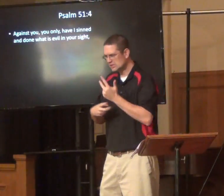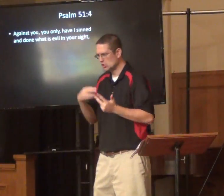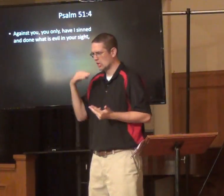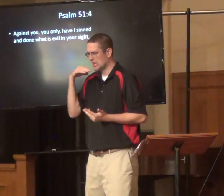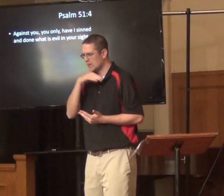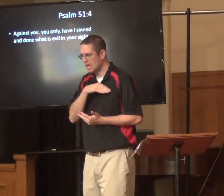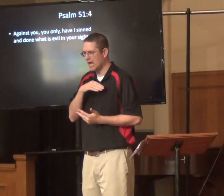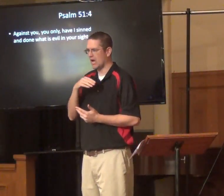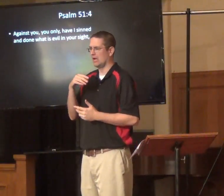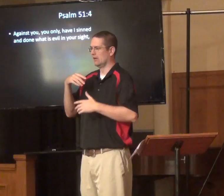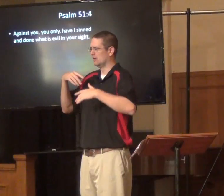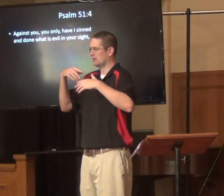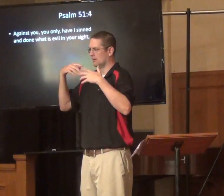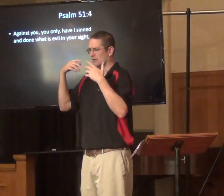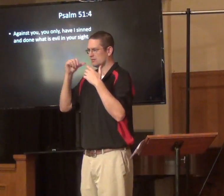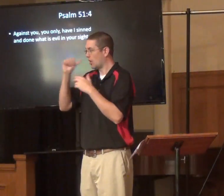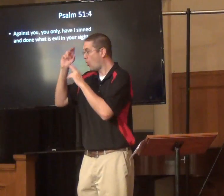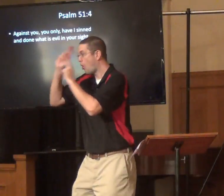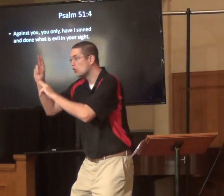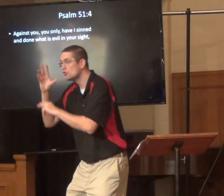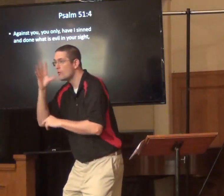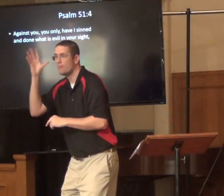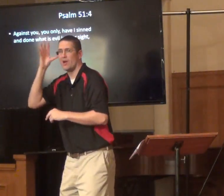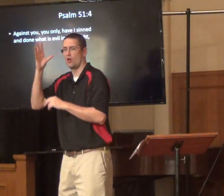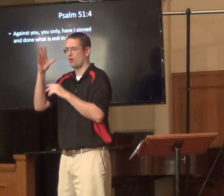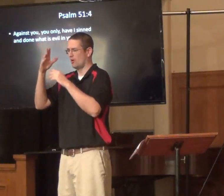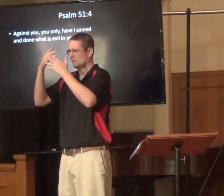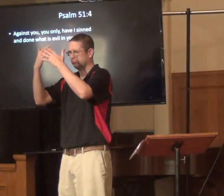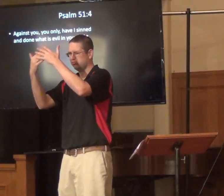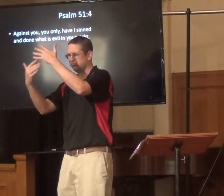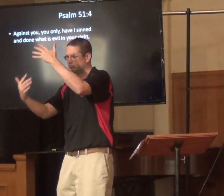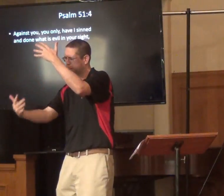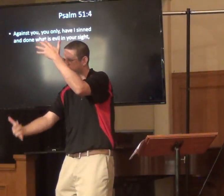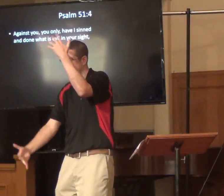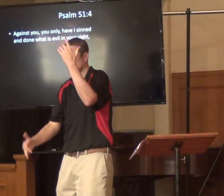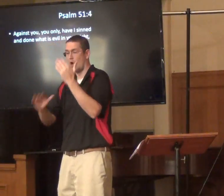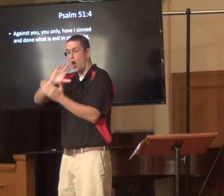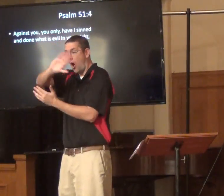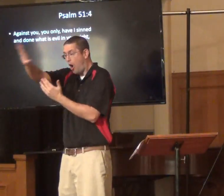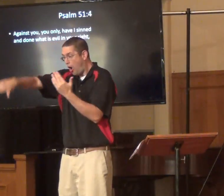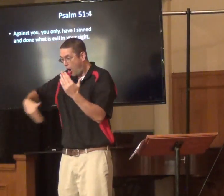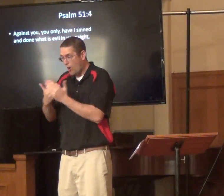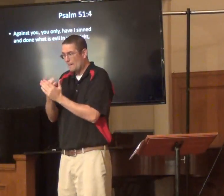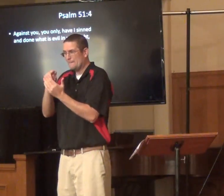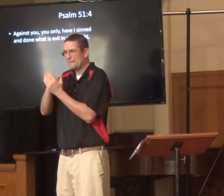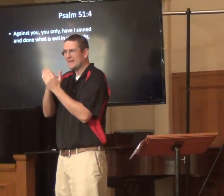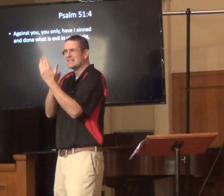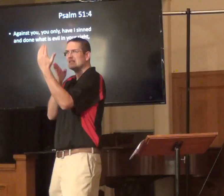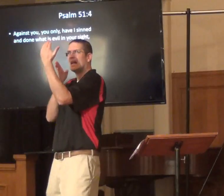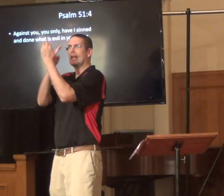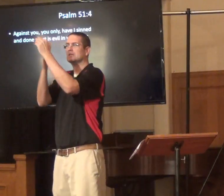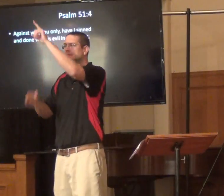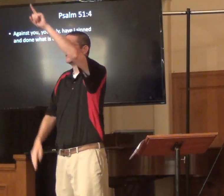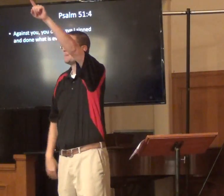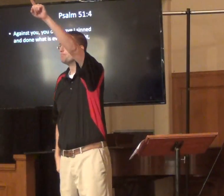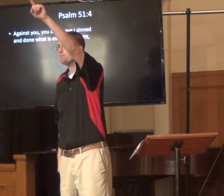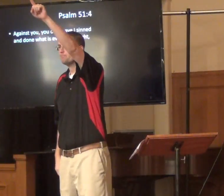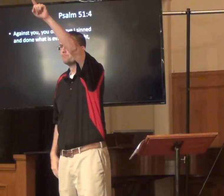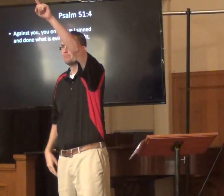rape, murder, theft, lying, not respecting our parents, everything is against